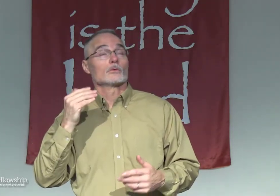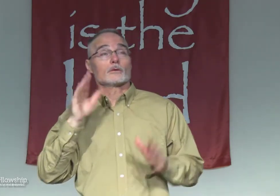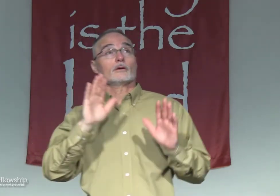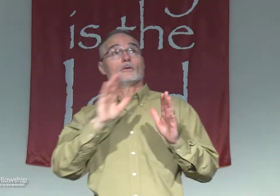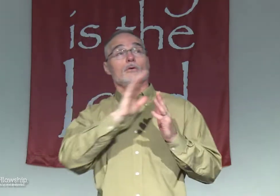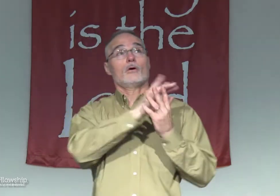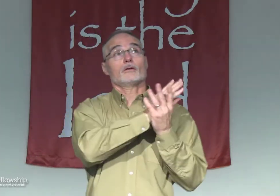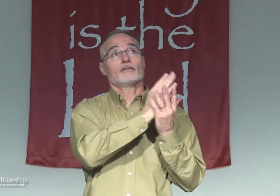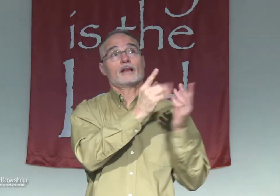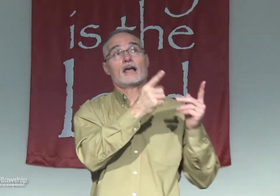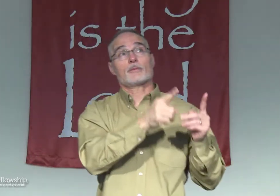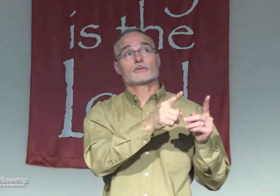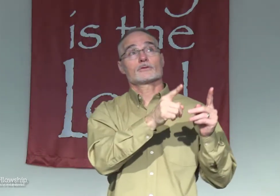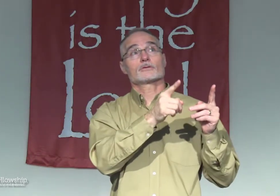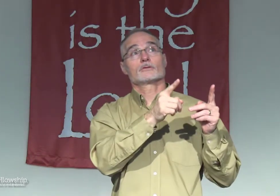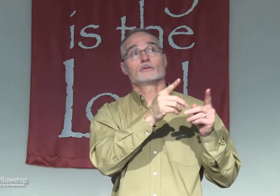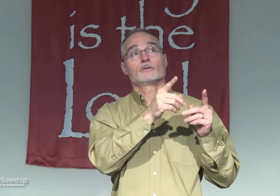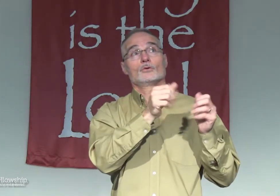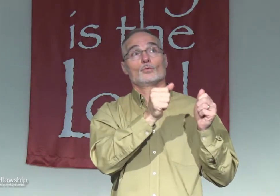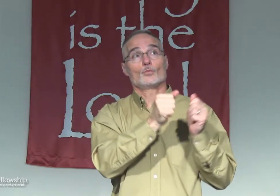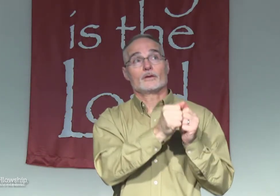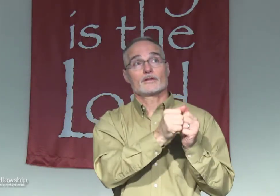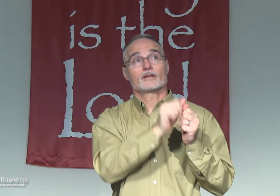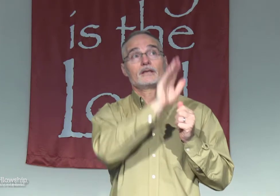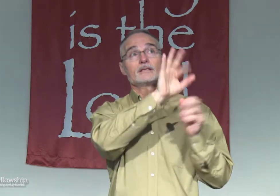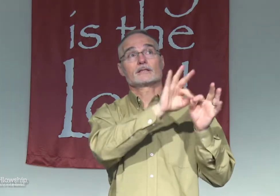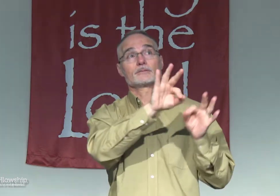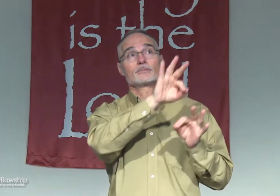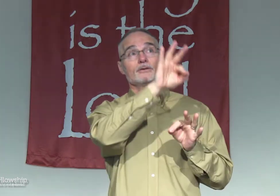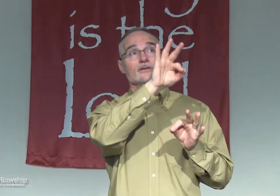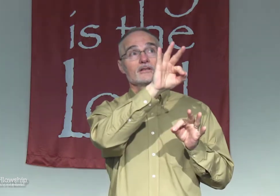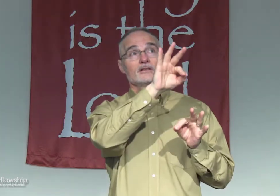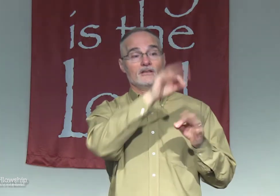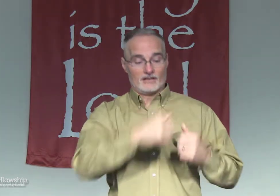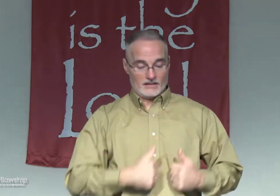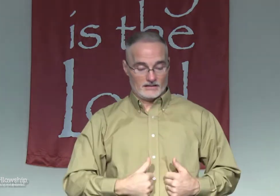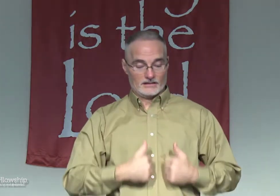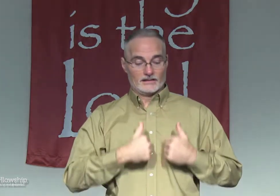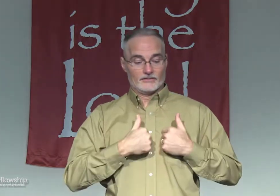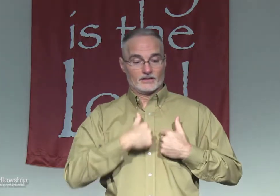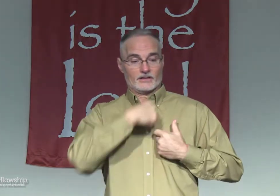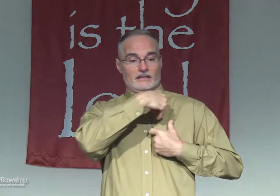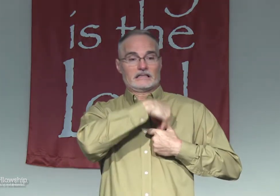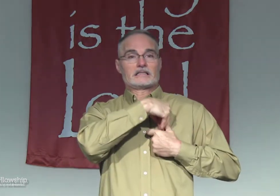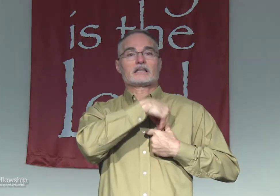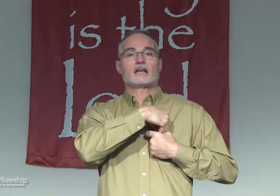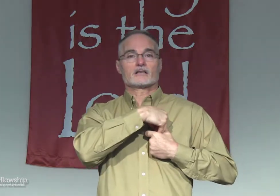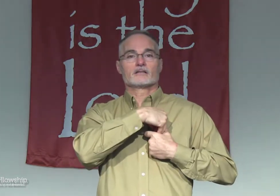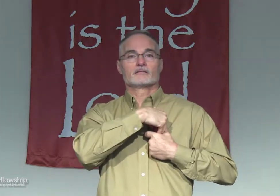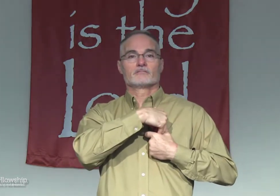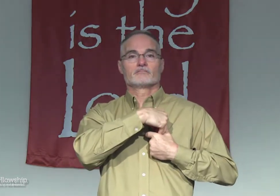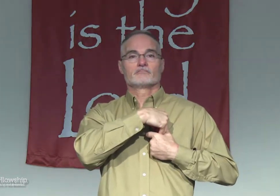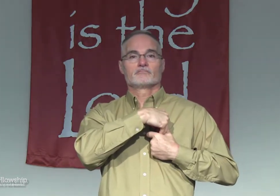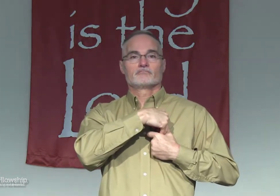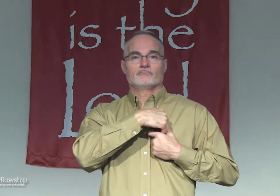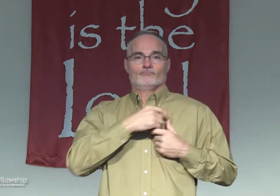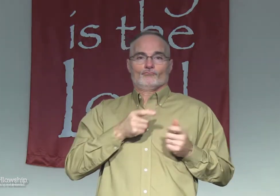So now maybe you know, okay, all of that happens with the Spirit living